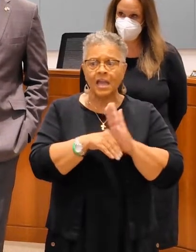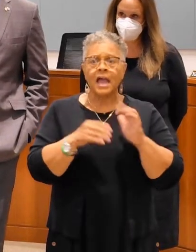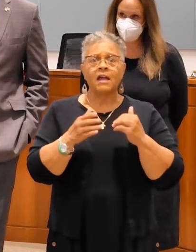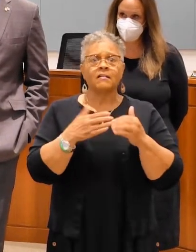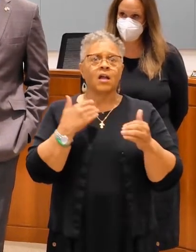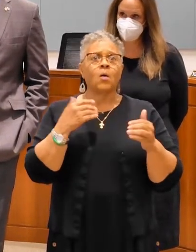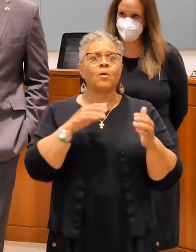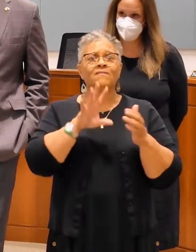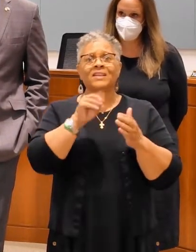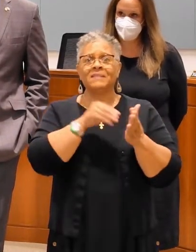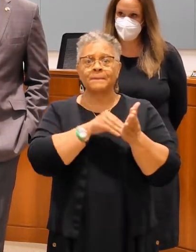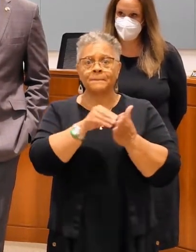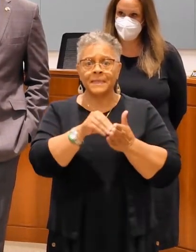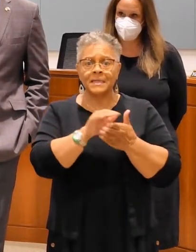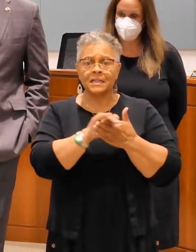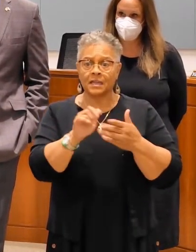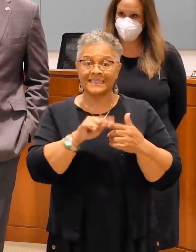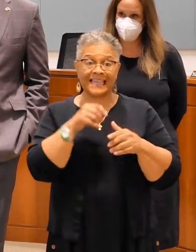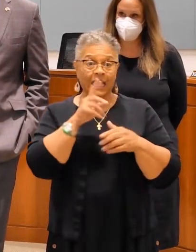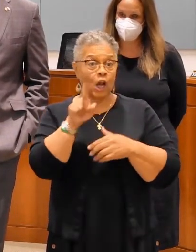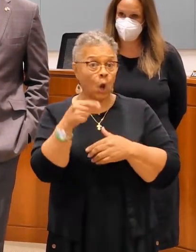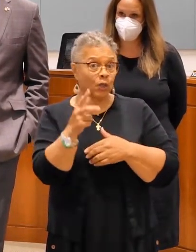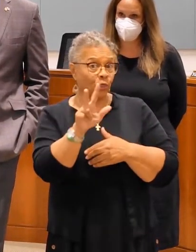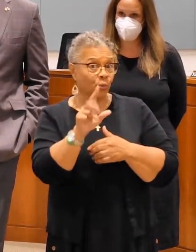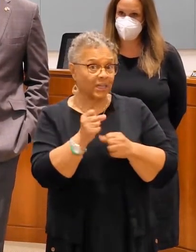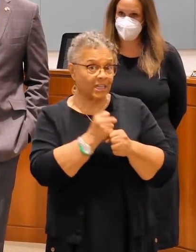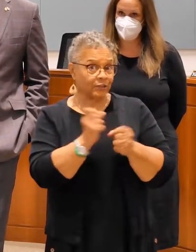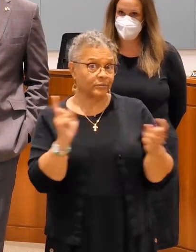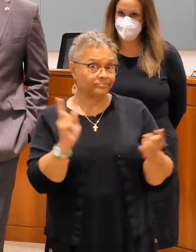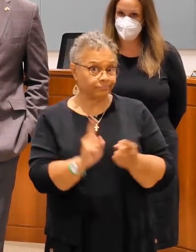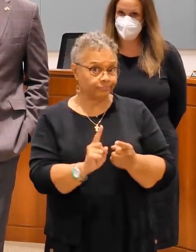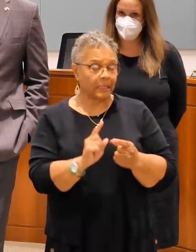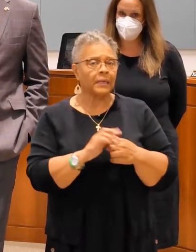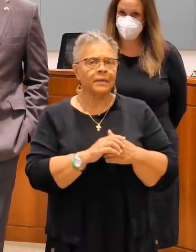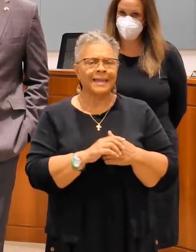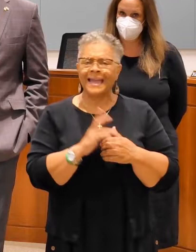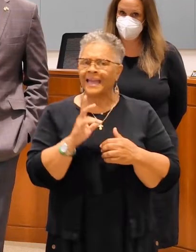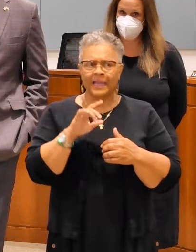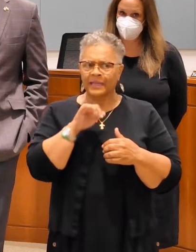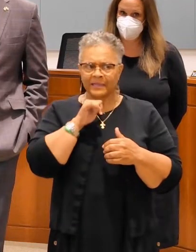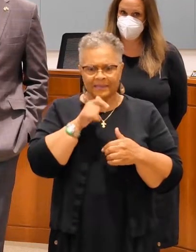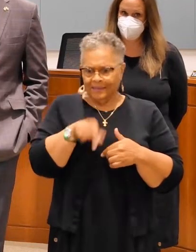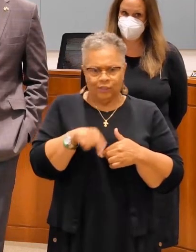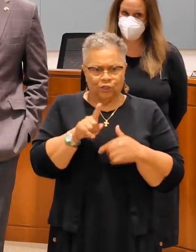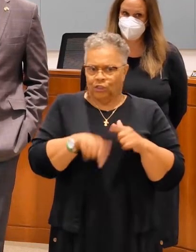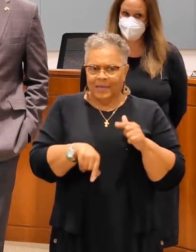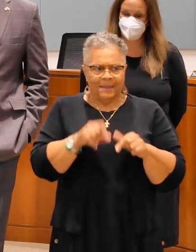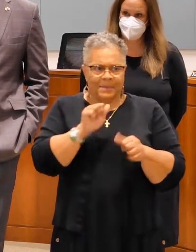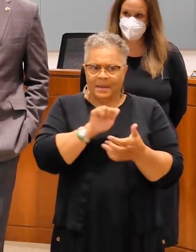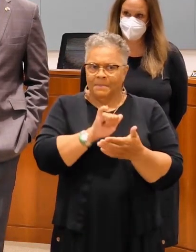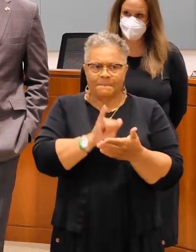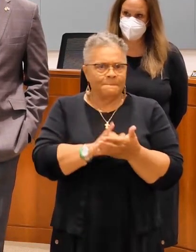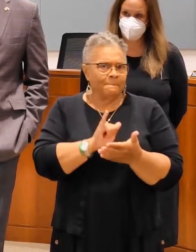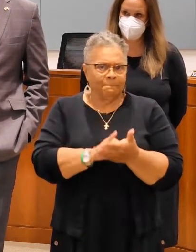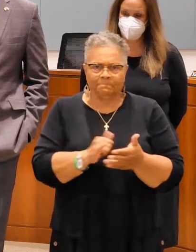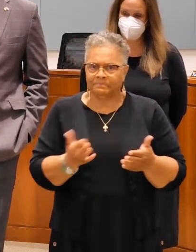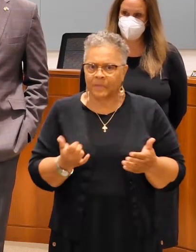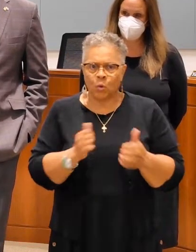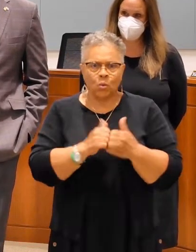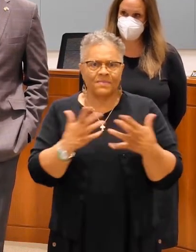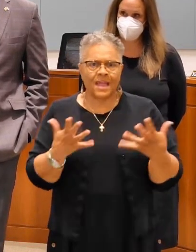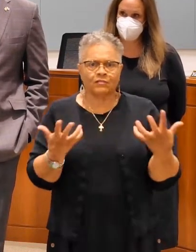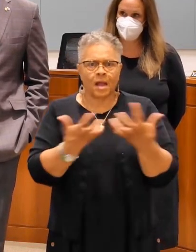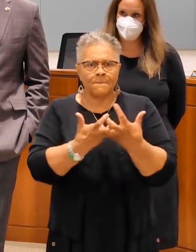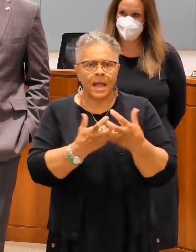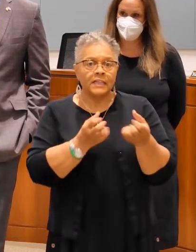million in just 3 years to eliminate that. None of this would be possible without the combined support